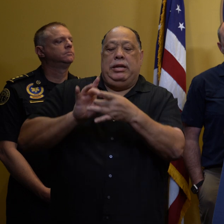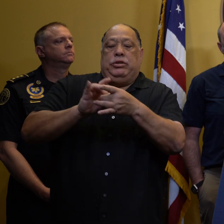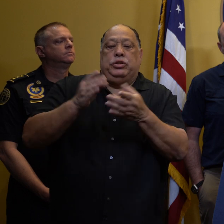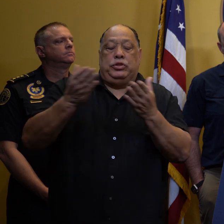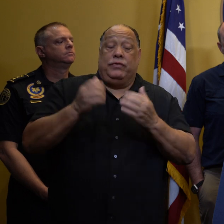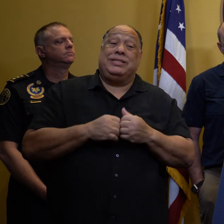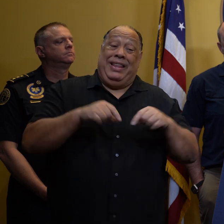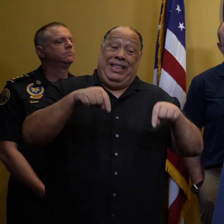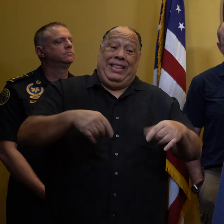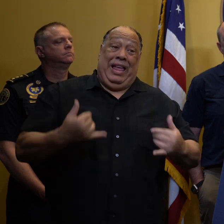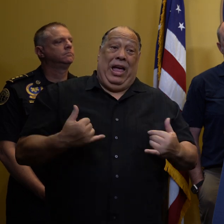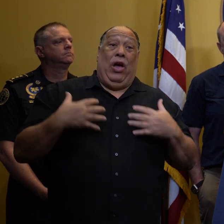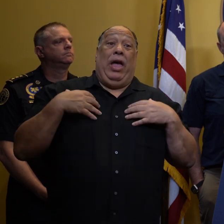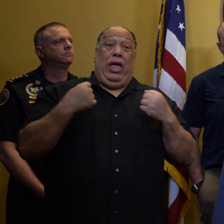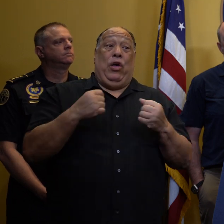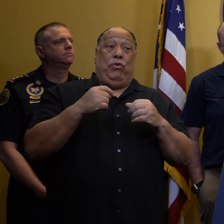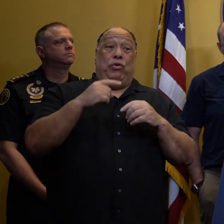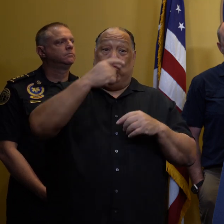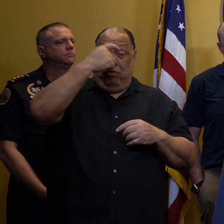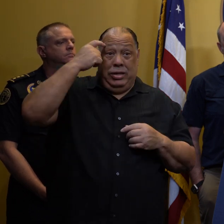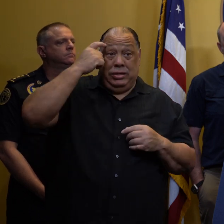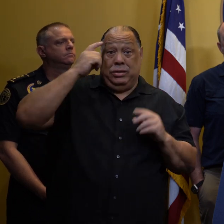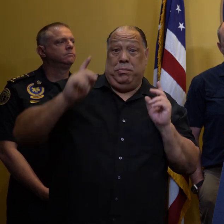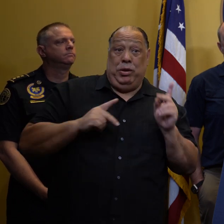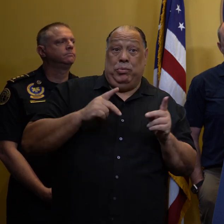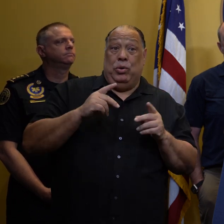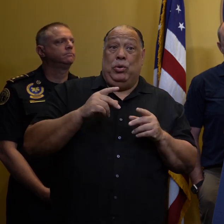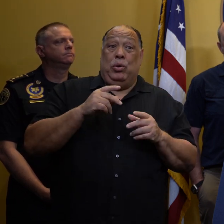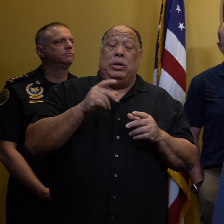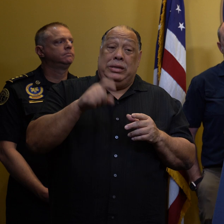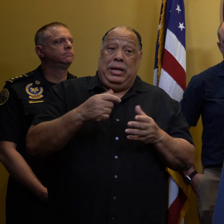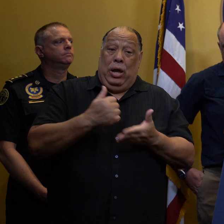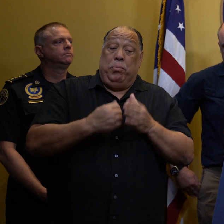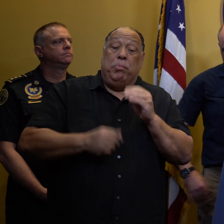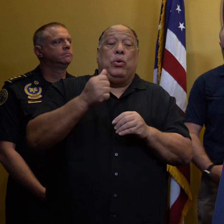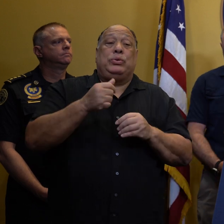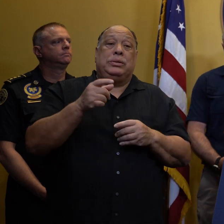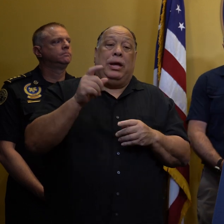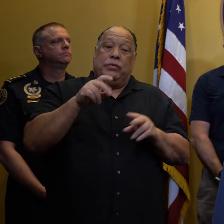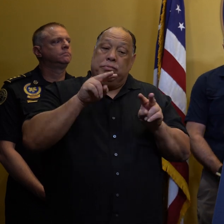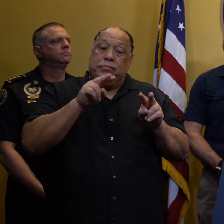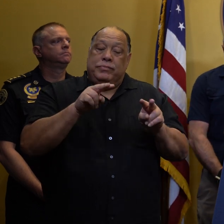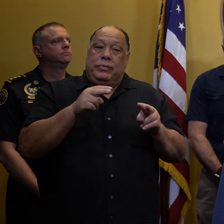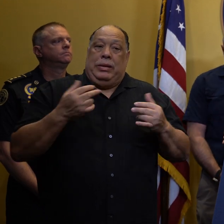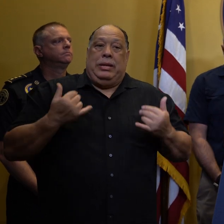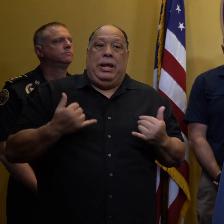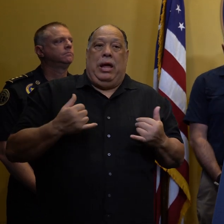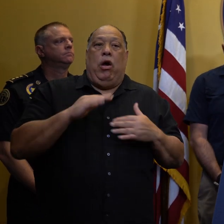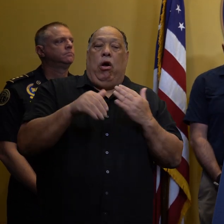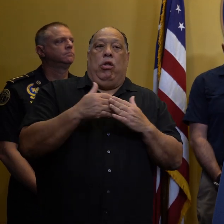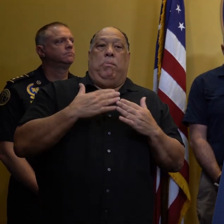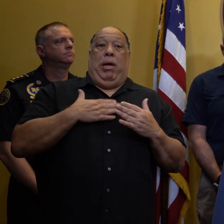a health crisis, everyone, and all those persons who are the most vulnerable need our assistance the most. So in this point in time, I will be deferring all